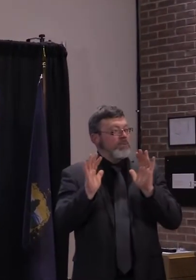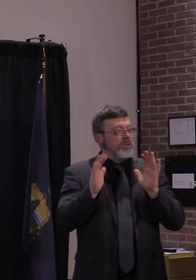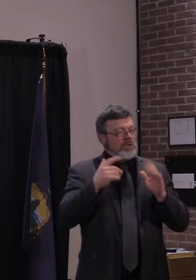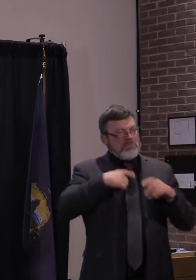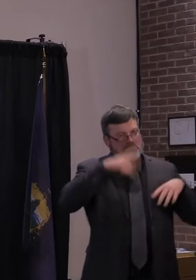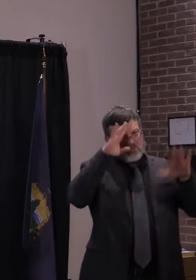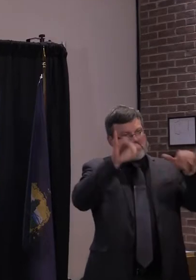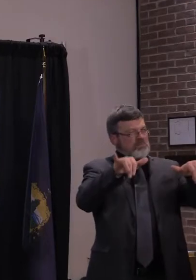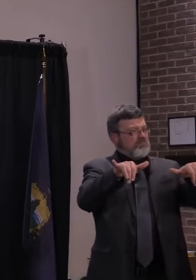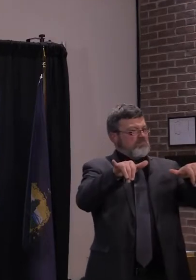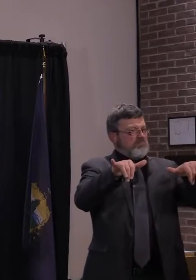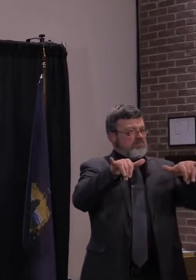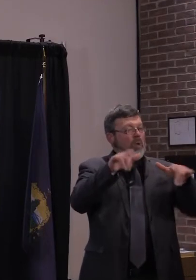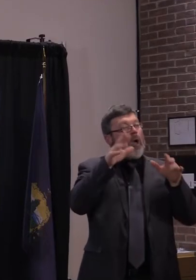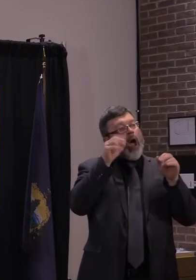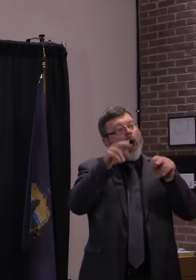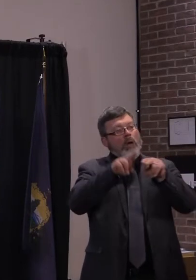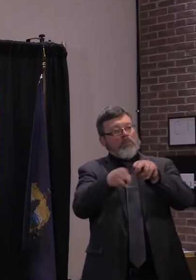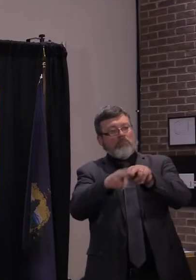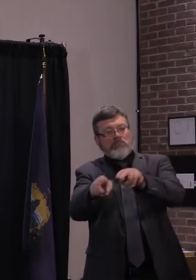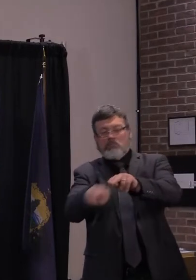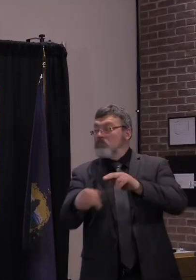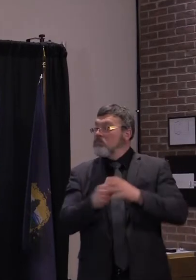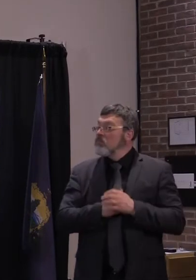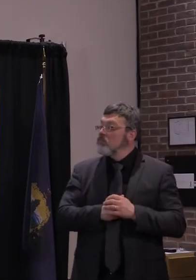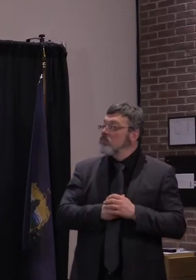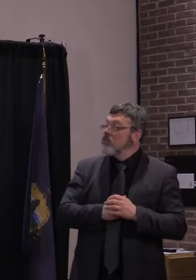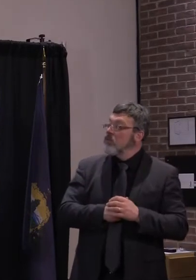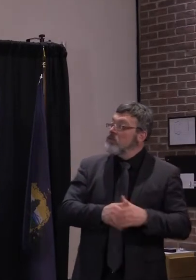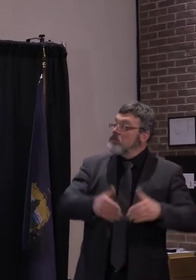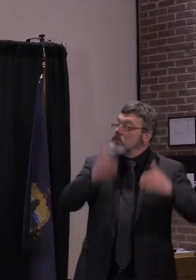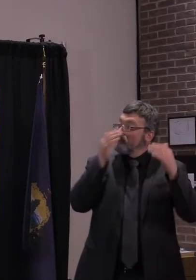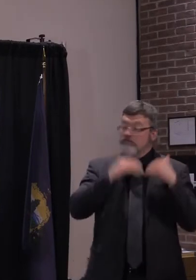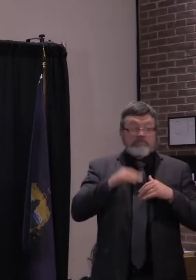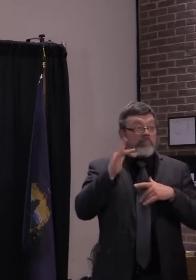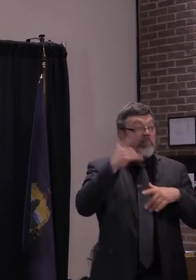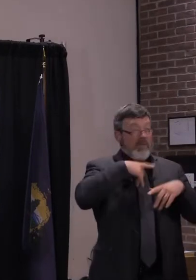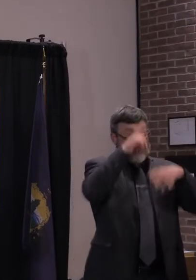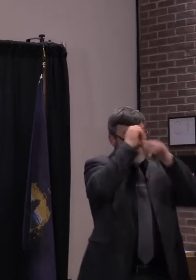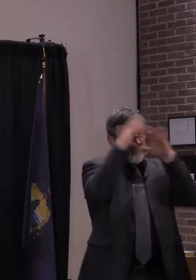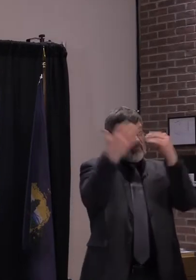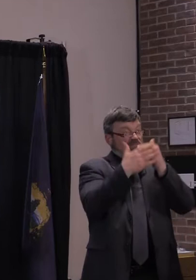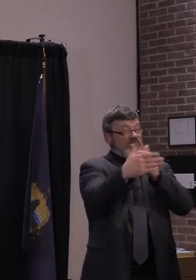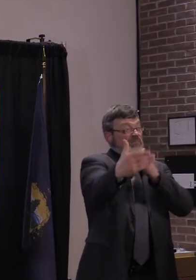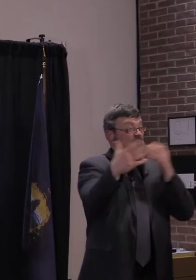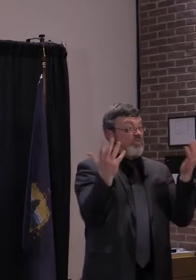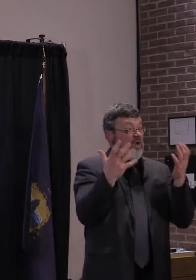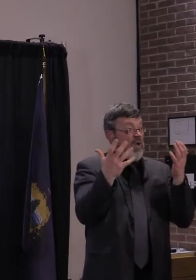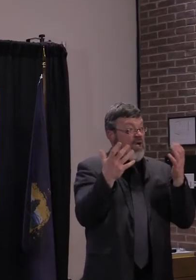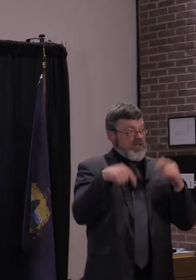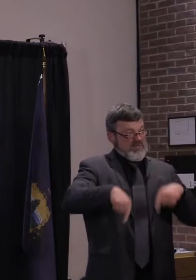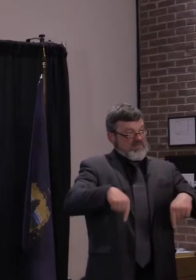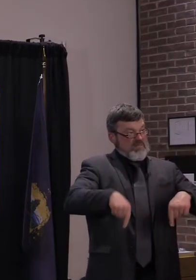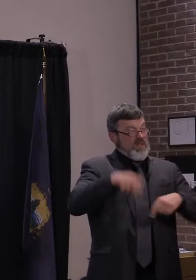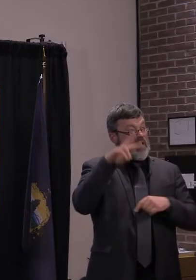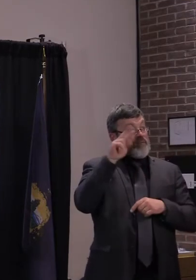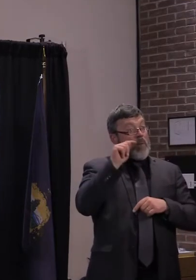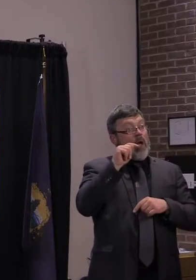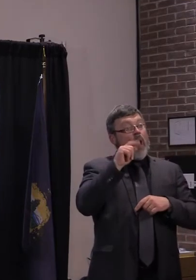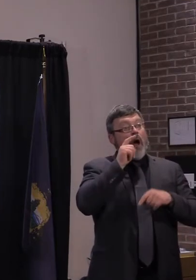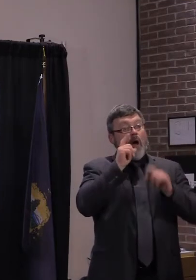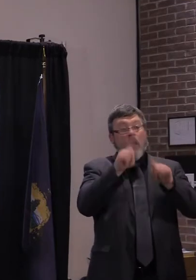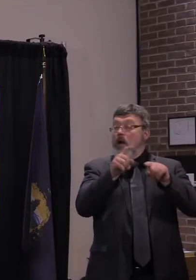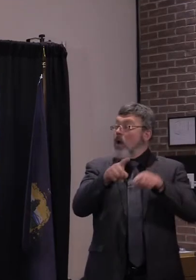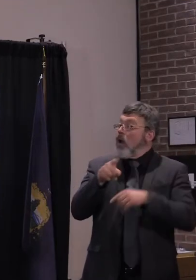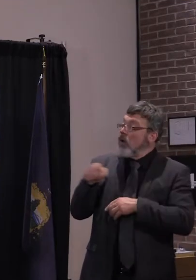in the coming weeks. Notably, the number of Vermonters in the ICU for COVID has